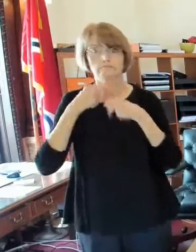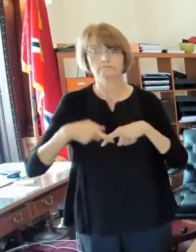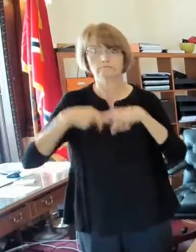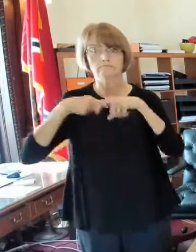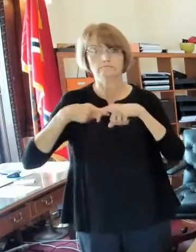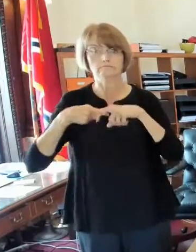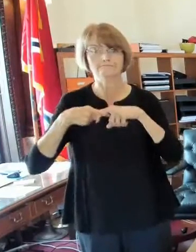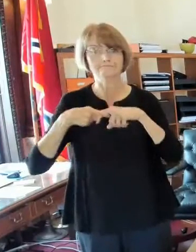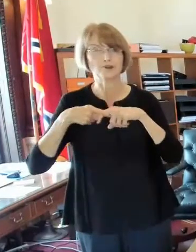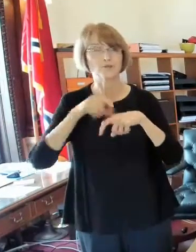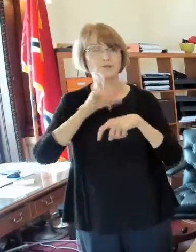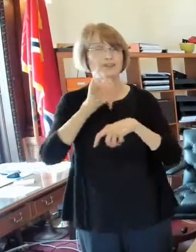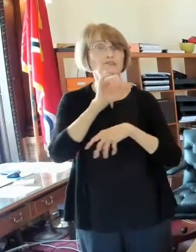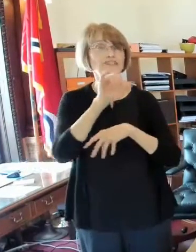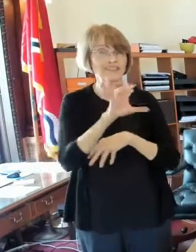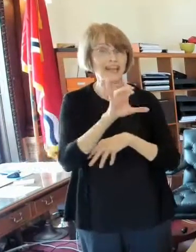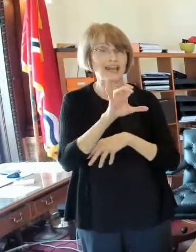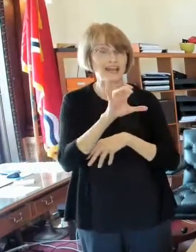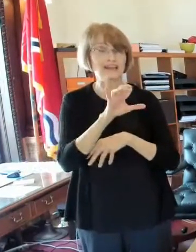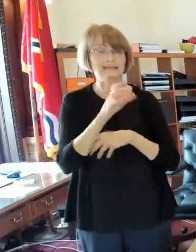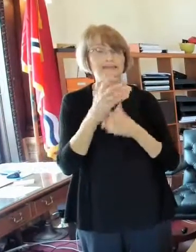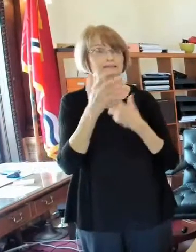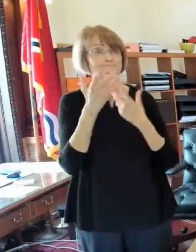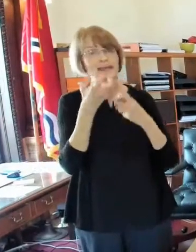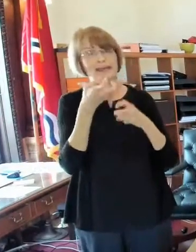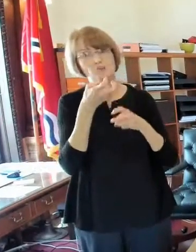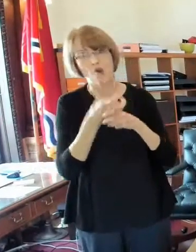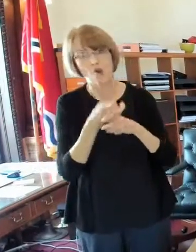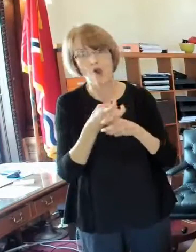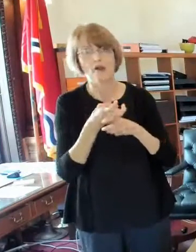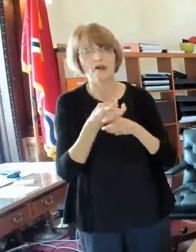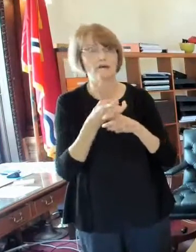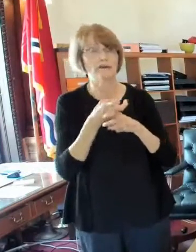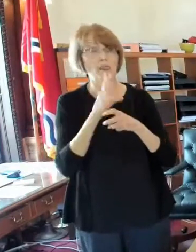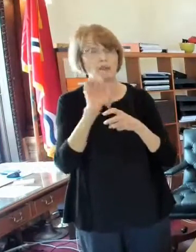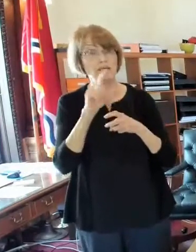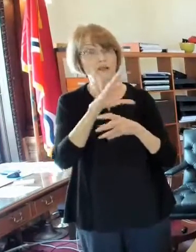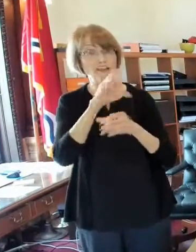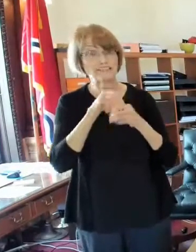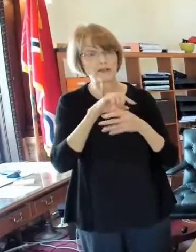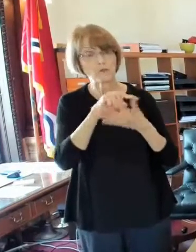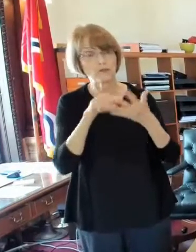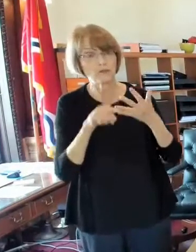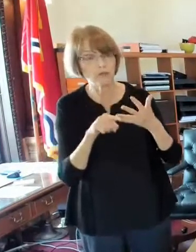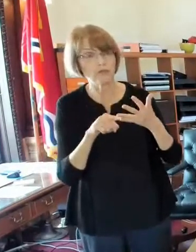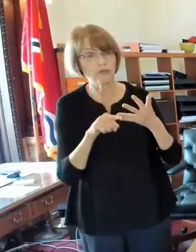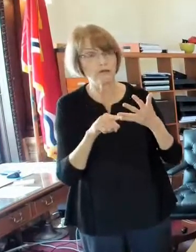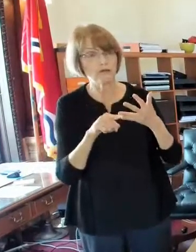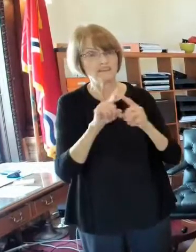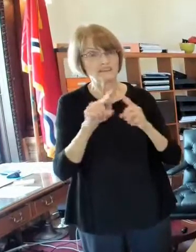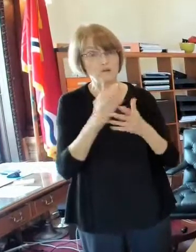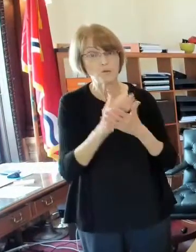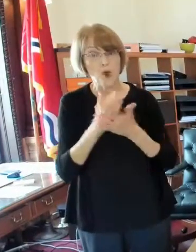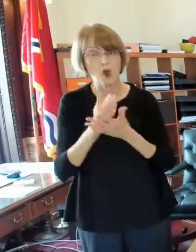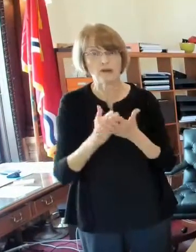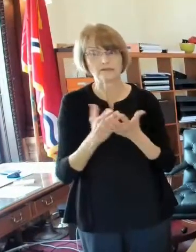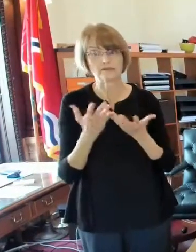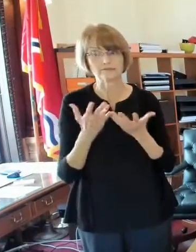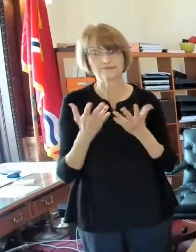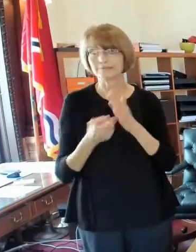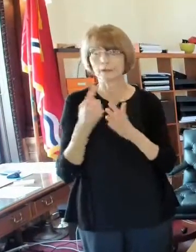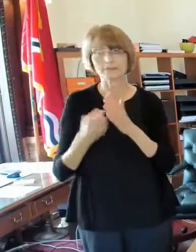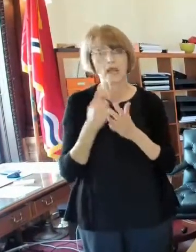things are hard, and when you have a number of things in a bill, sometimes you risk getting the things that you want passed.